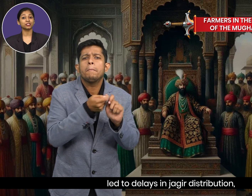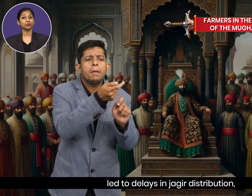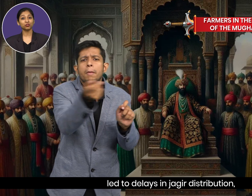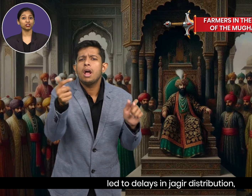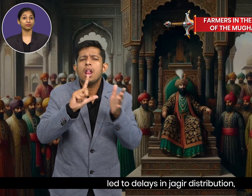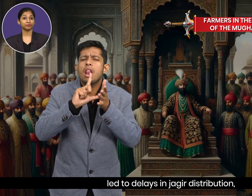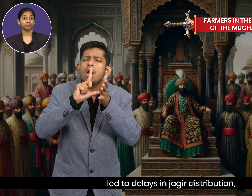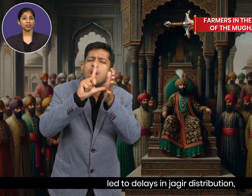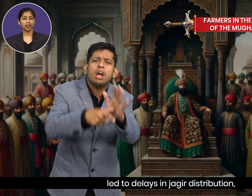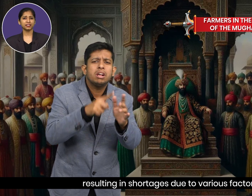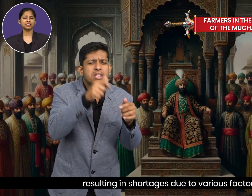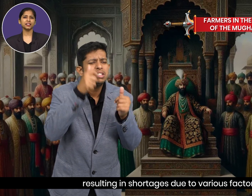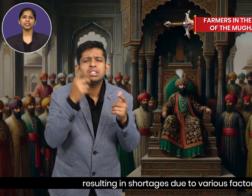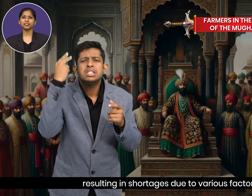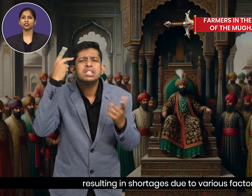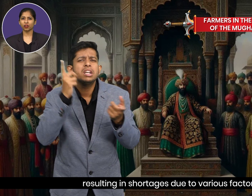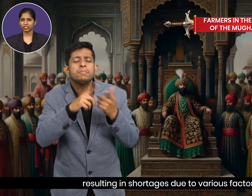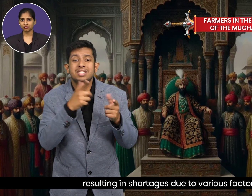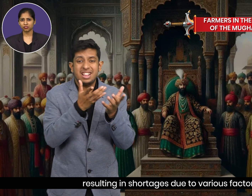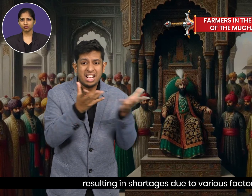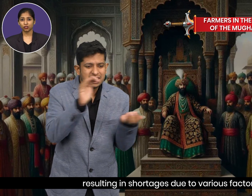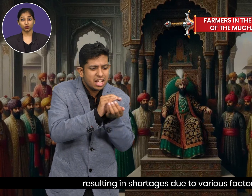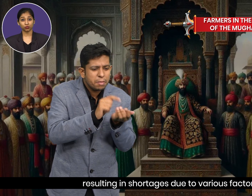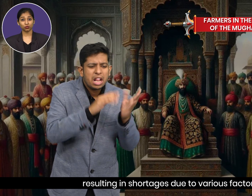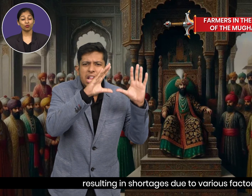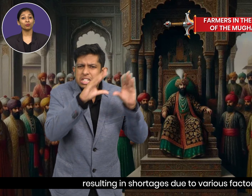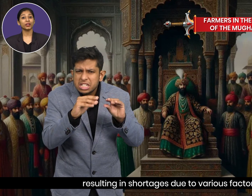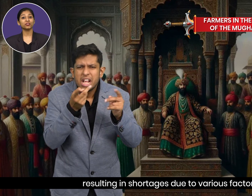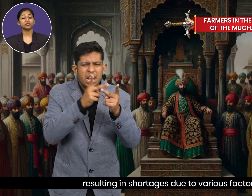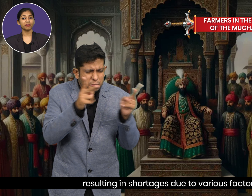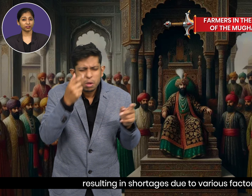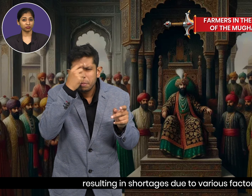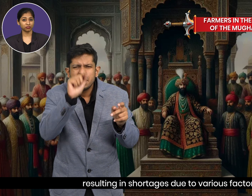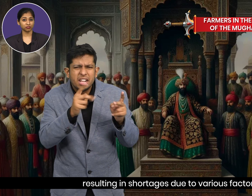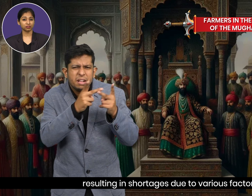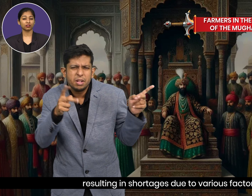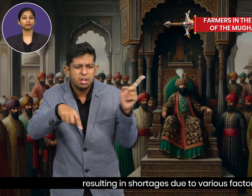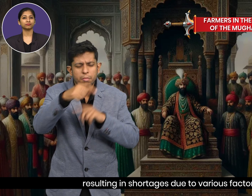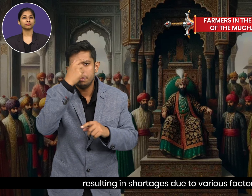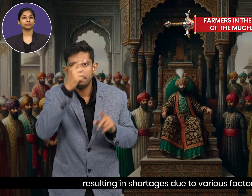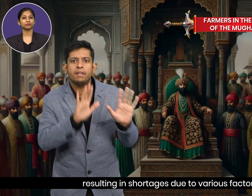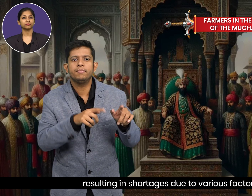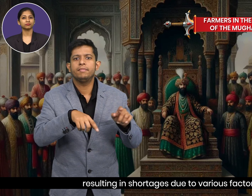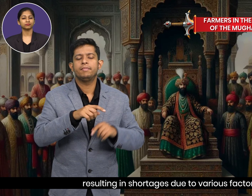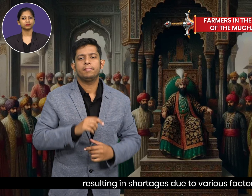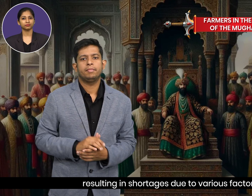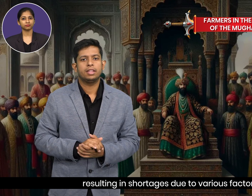Jagirs' distribution, resulting in shortages due to various factors.